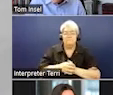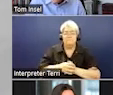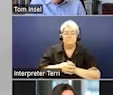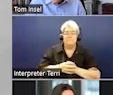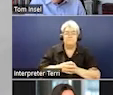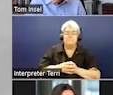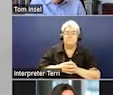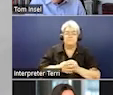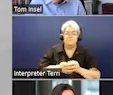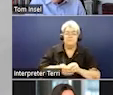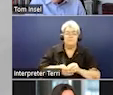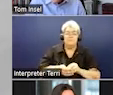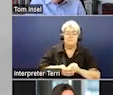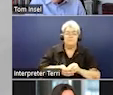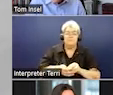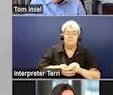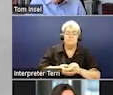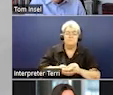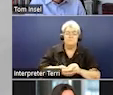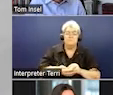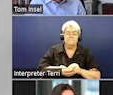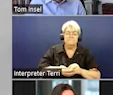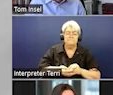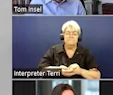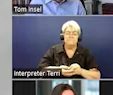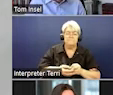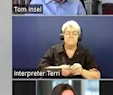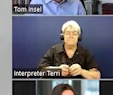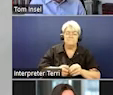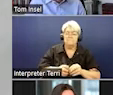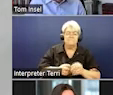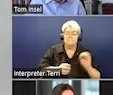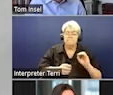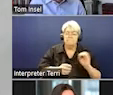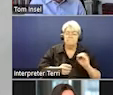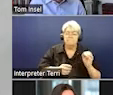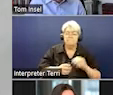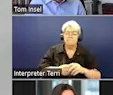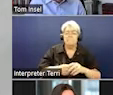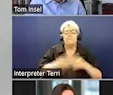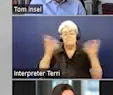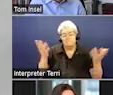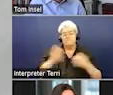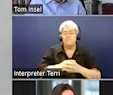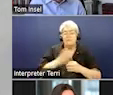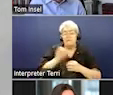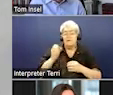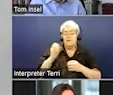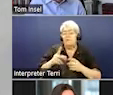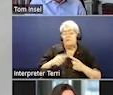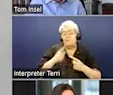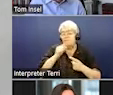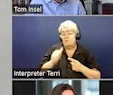Okay. Well, in the interest of time, if we don't get